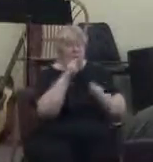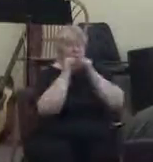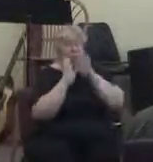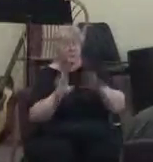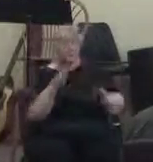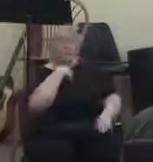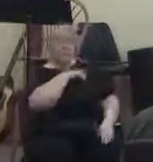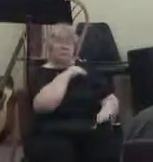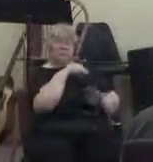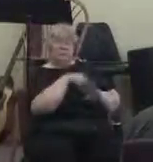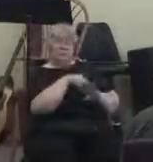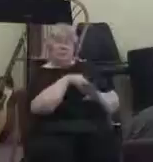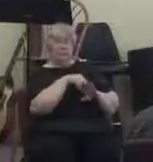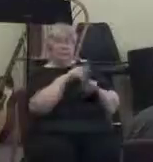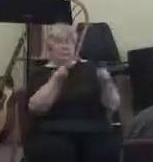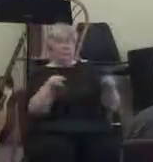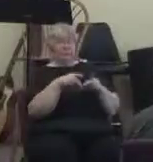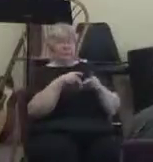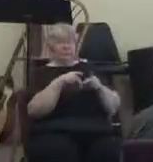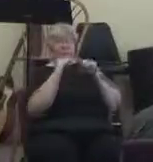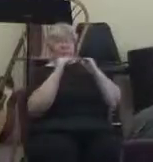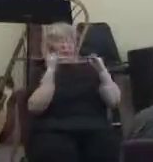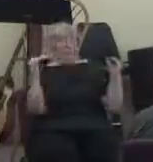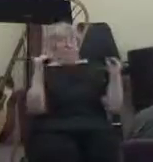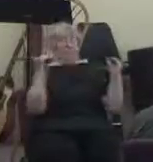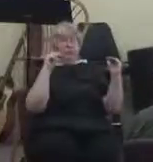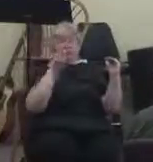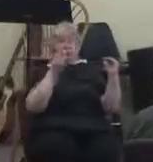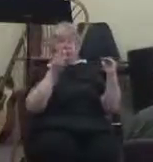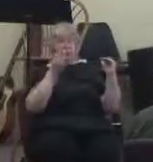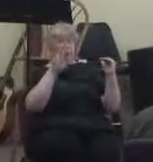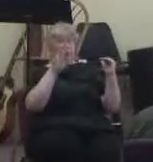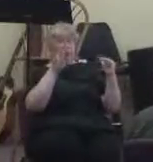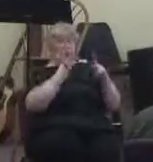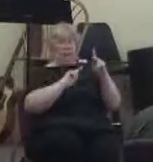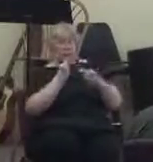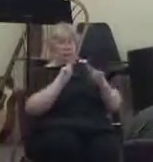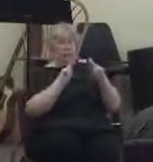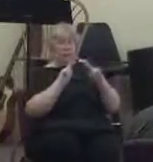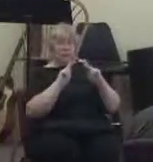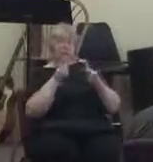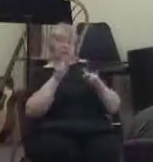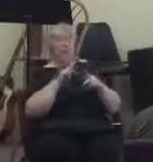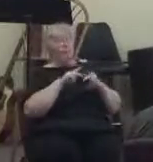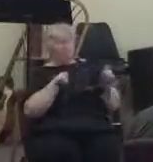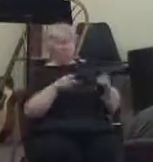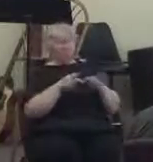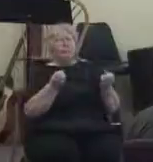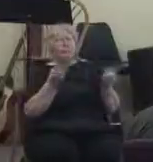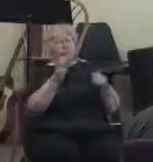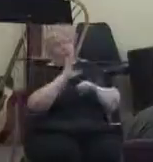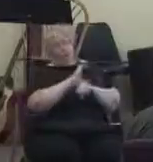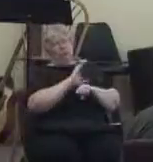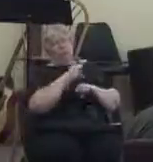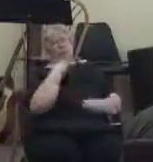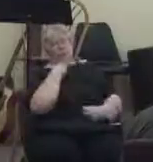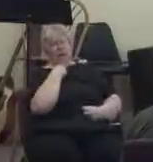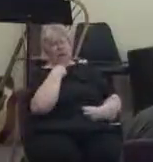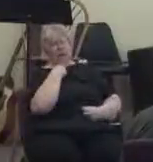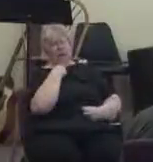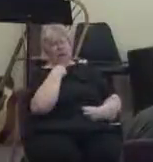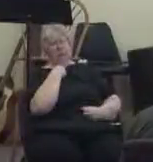at a plateau right now of 200 people, and that's a stalling point. So we're gonna have him